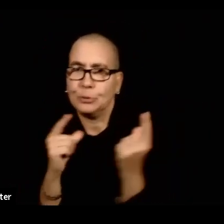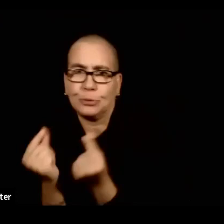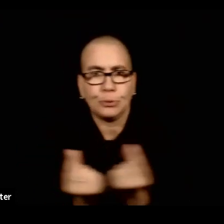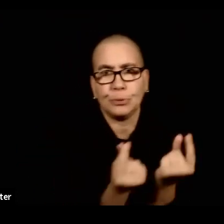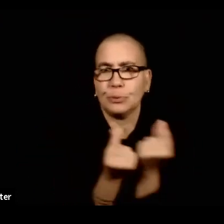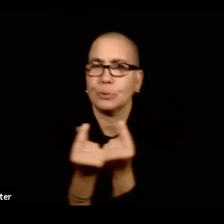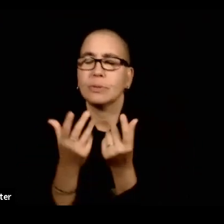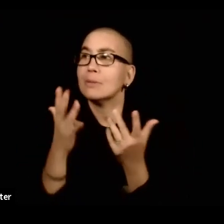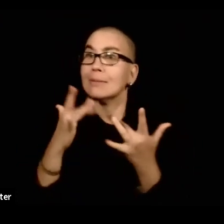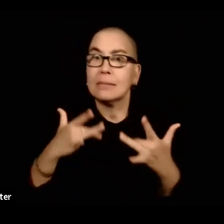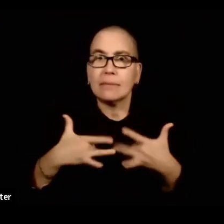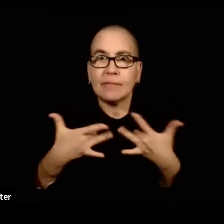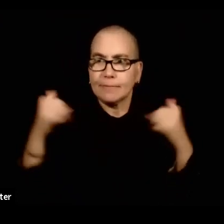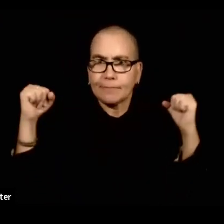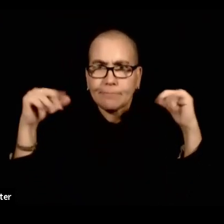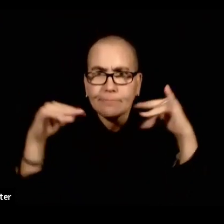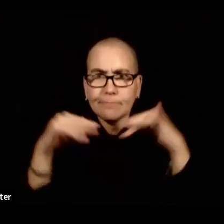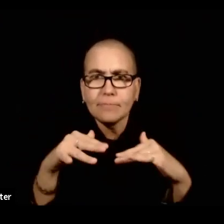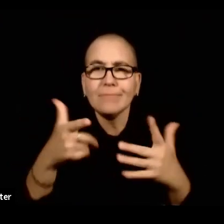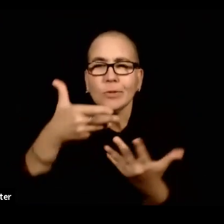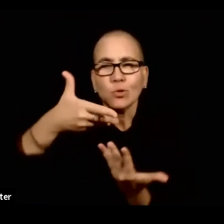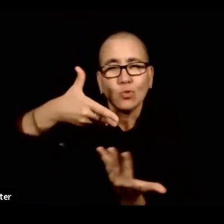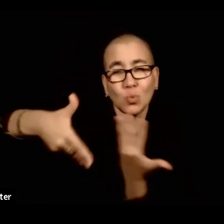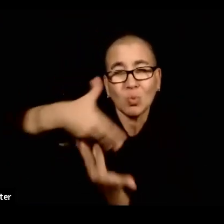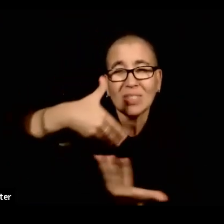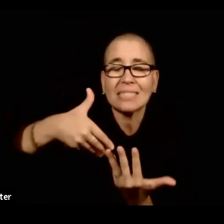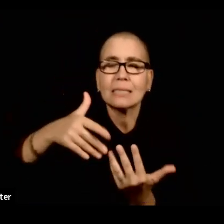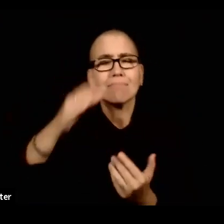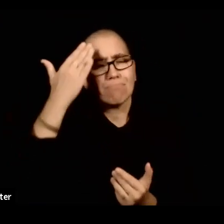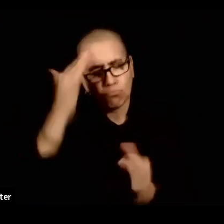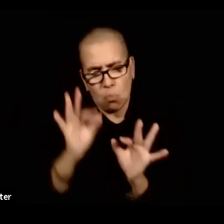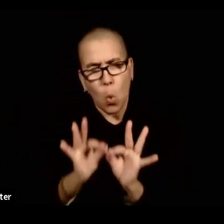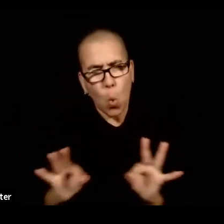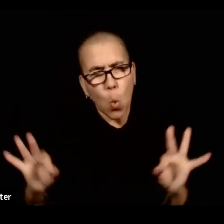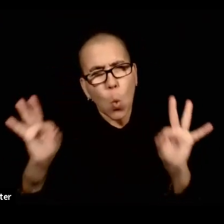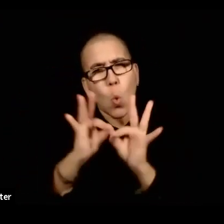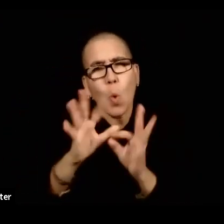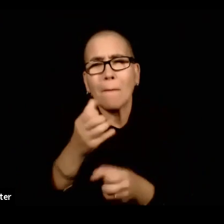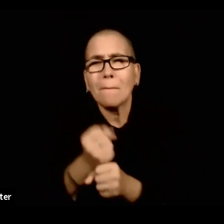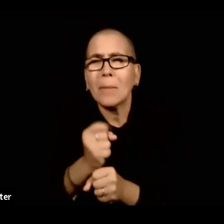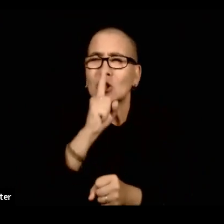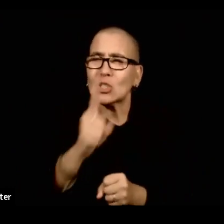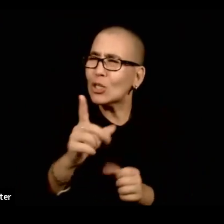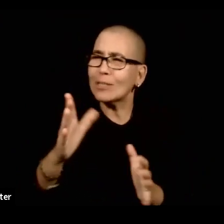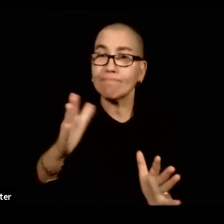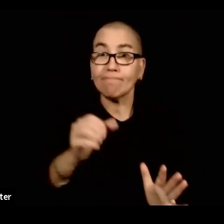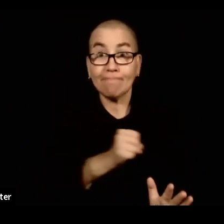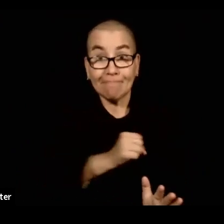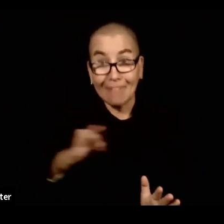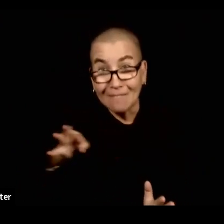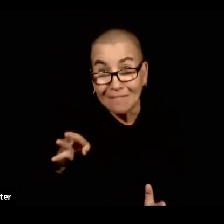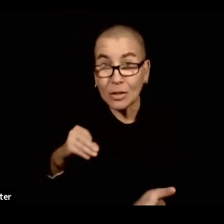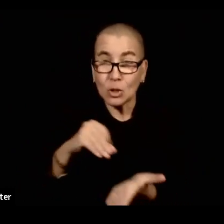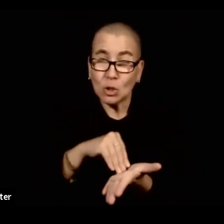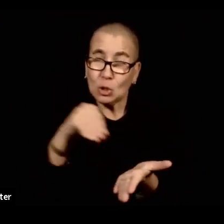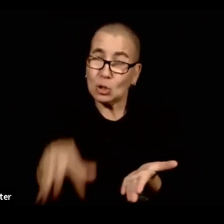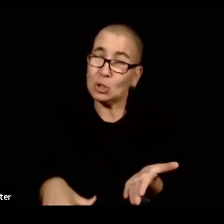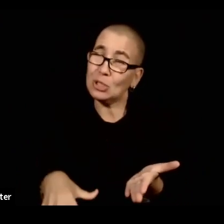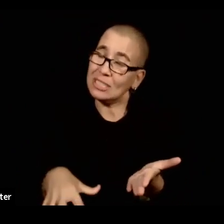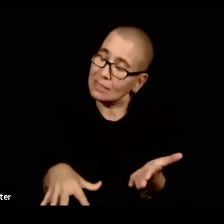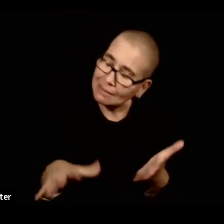socially distance. That's why the recommendation for staff and students to wear masks, to source control, all of those things